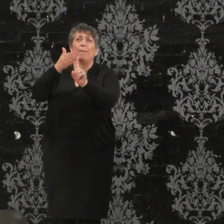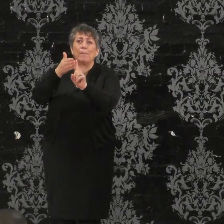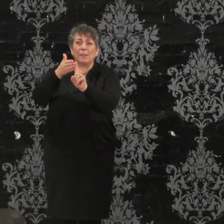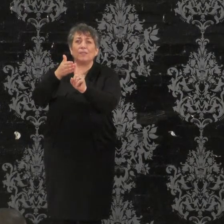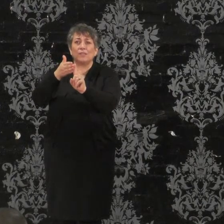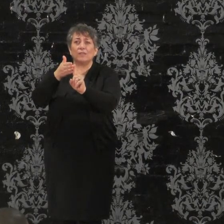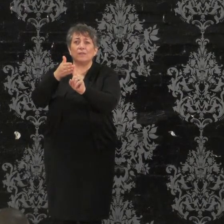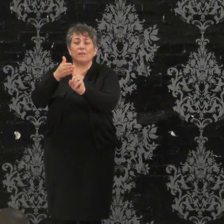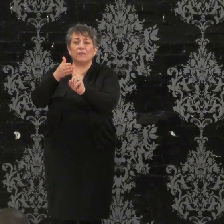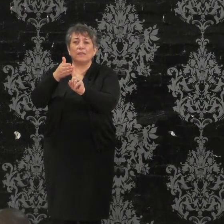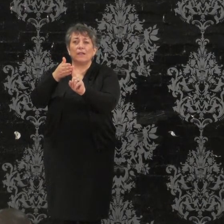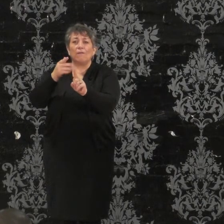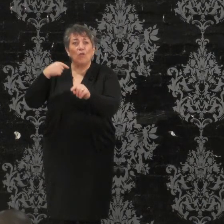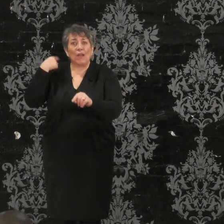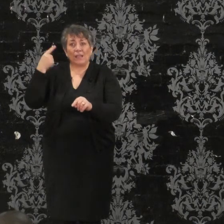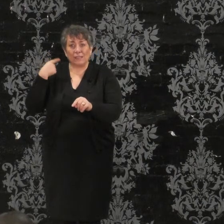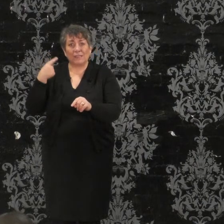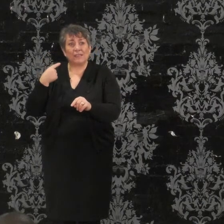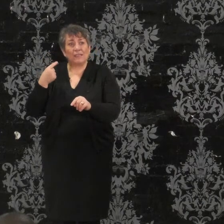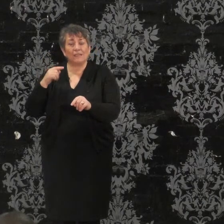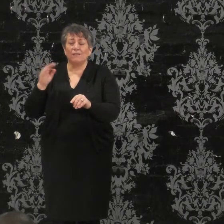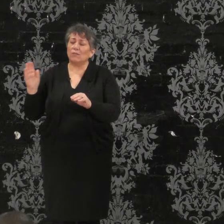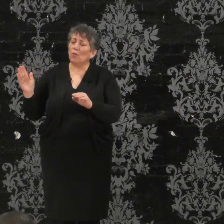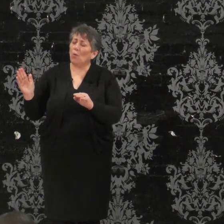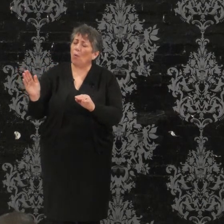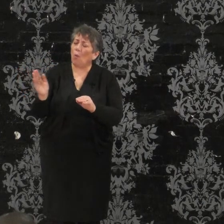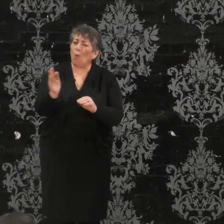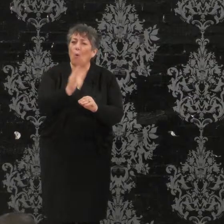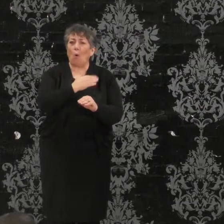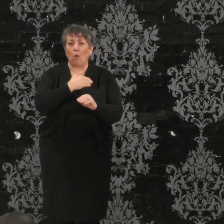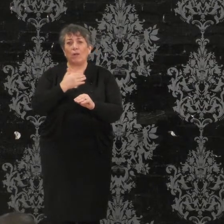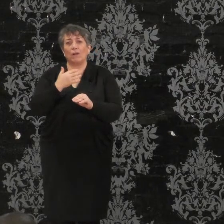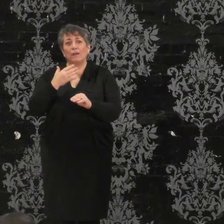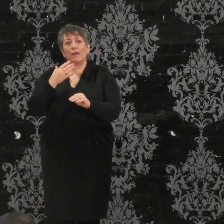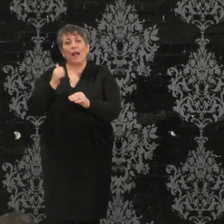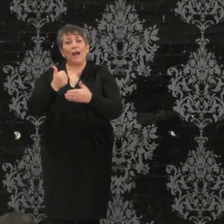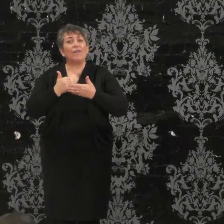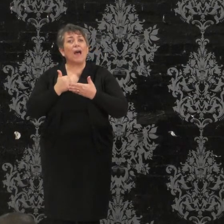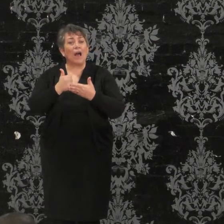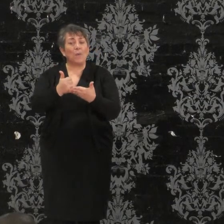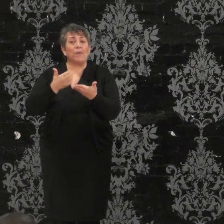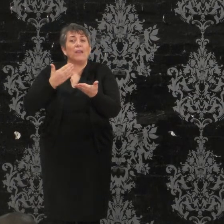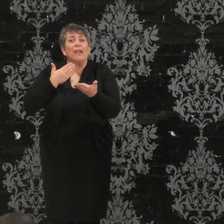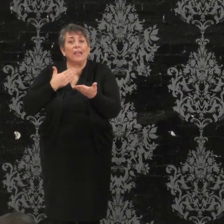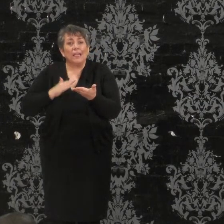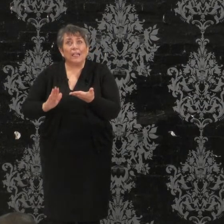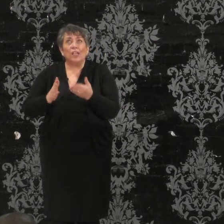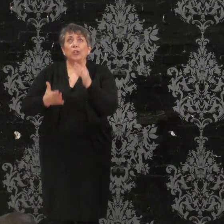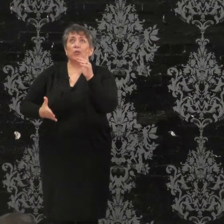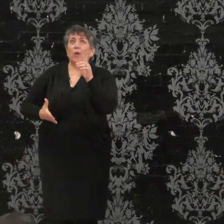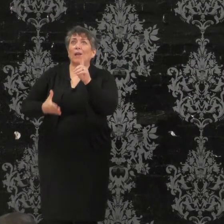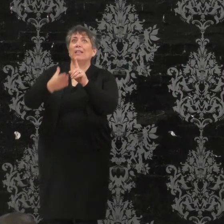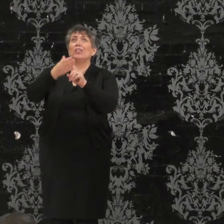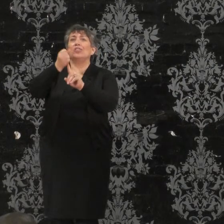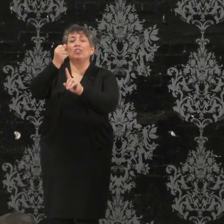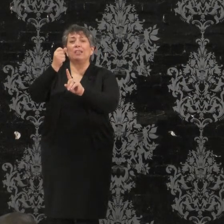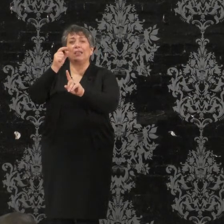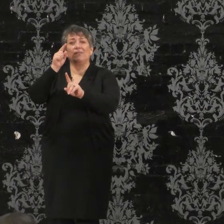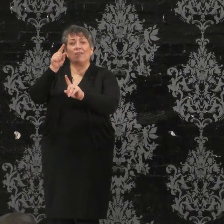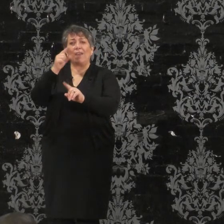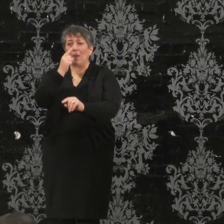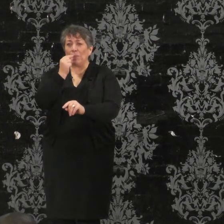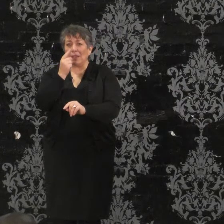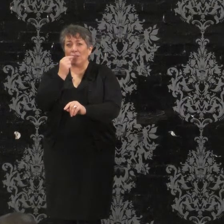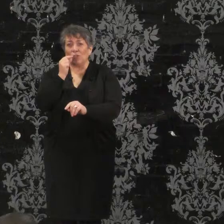helping hand they need to reach their potential and to contribute positively to our